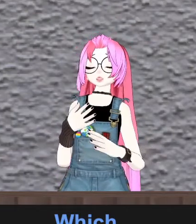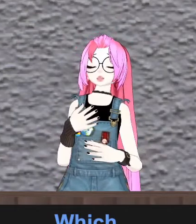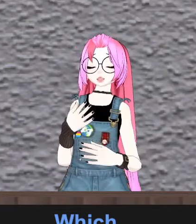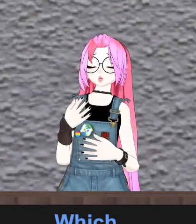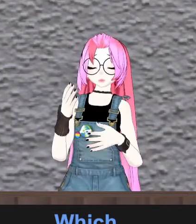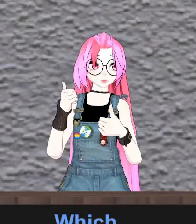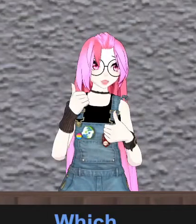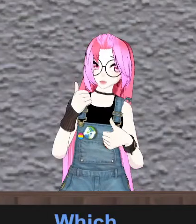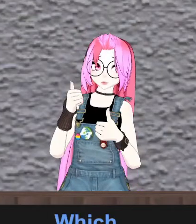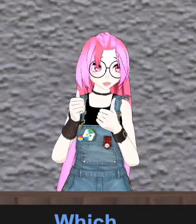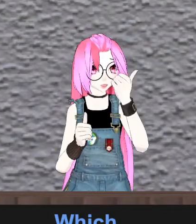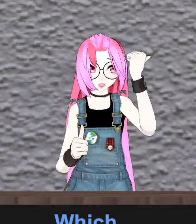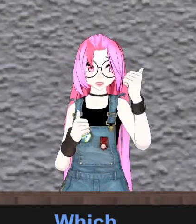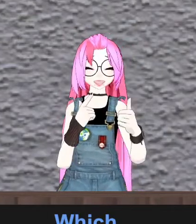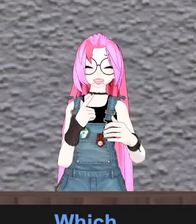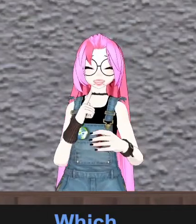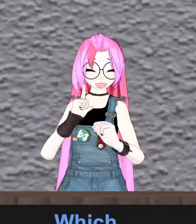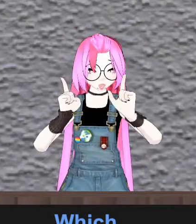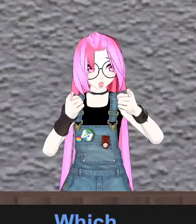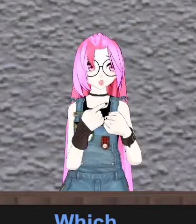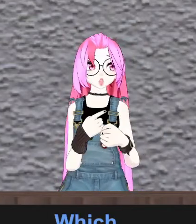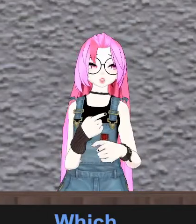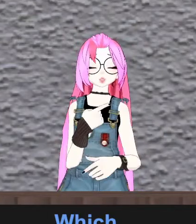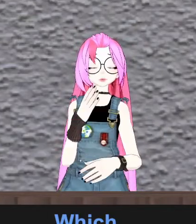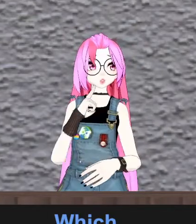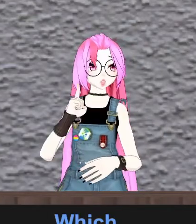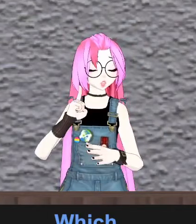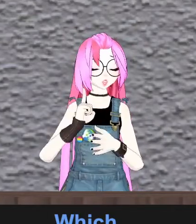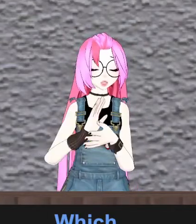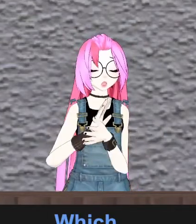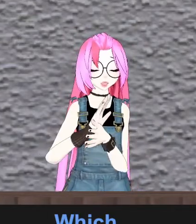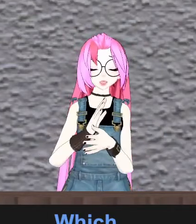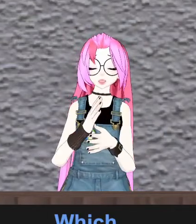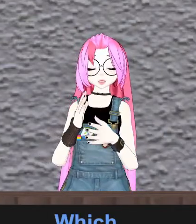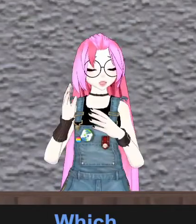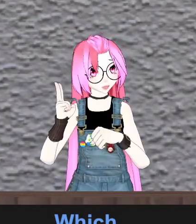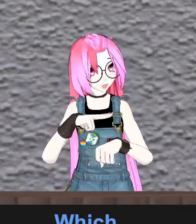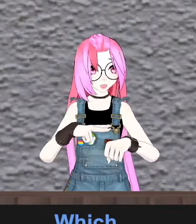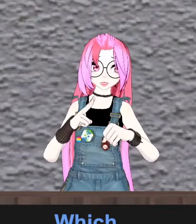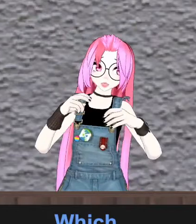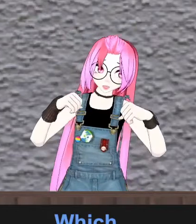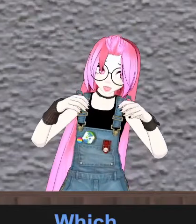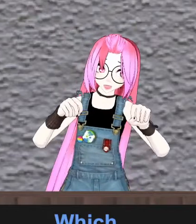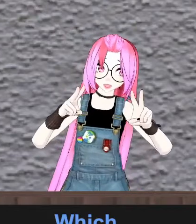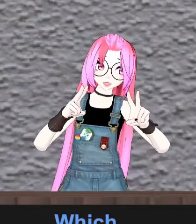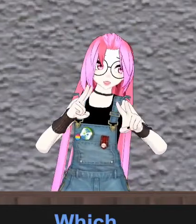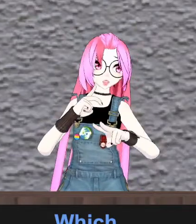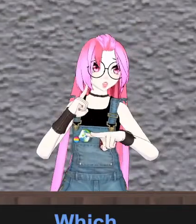say most of them agree that deaf schooling is, of course, a better option for deaf